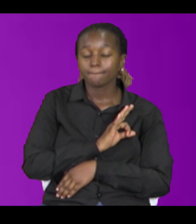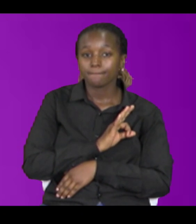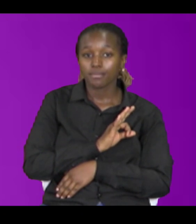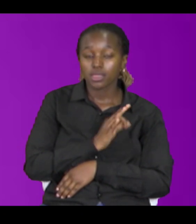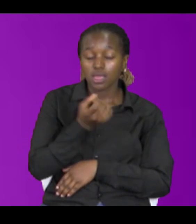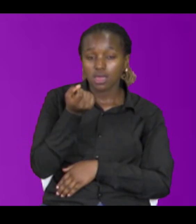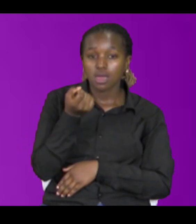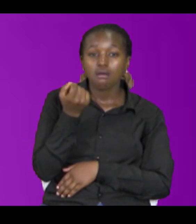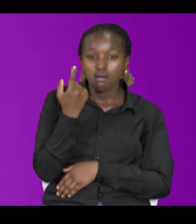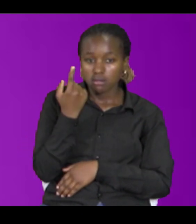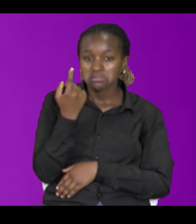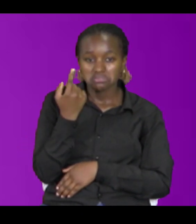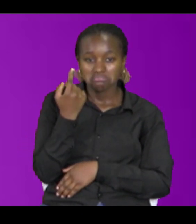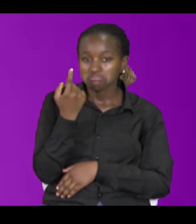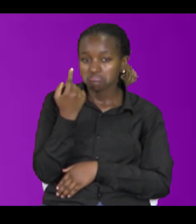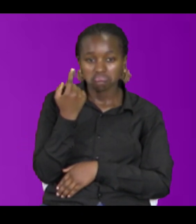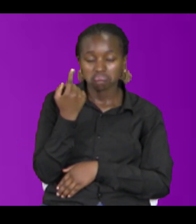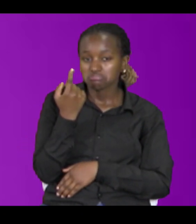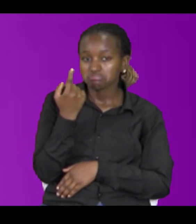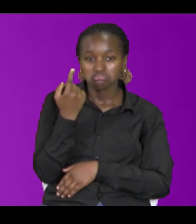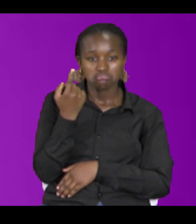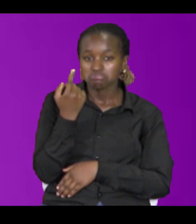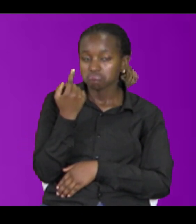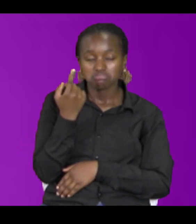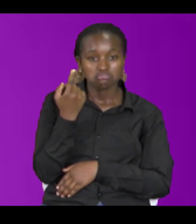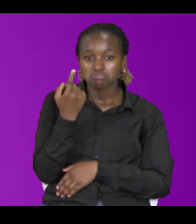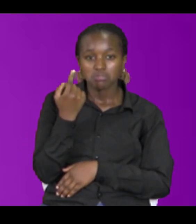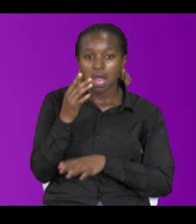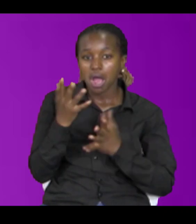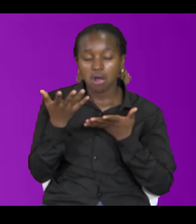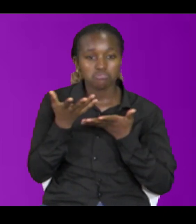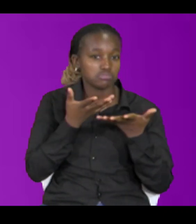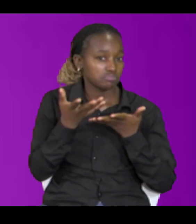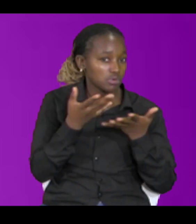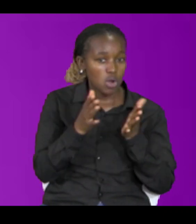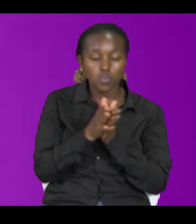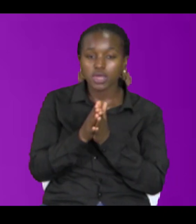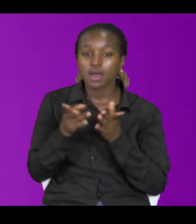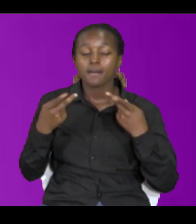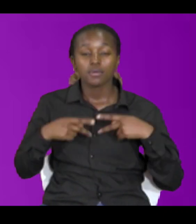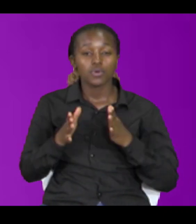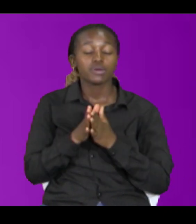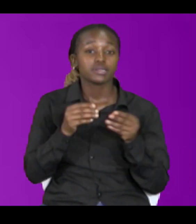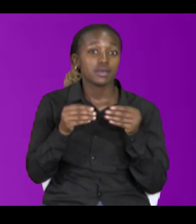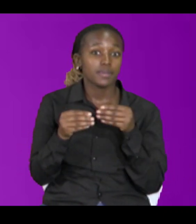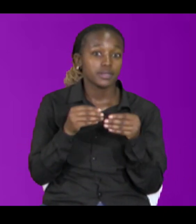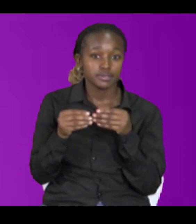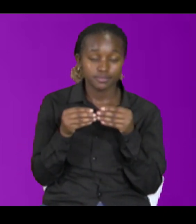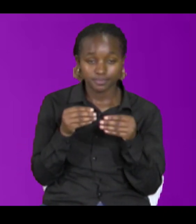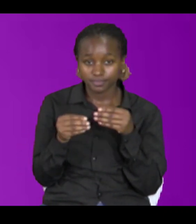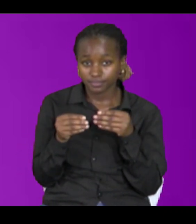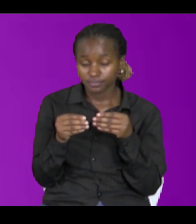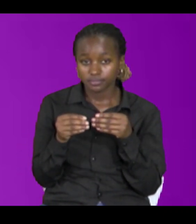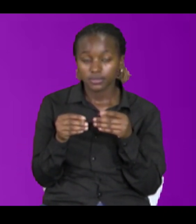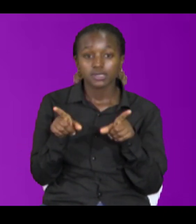not understand how to interact with the people with disabilities. Of